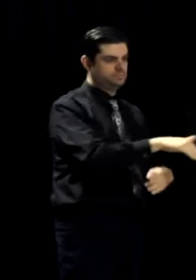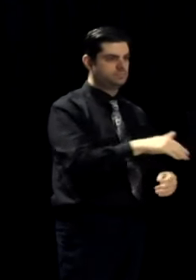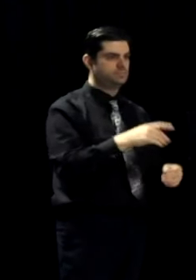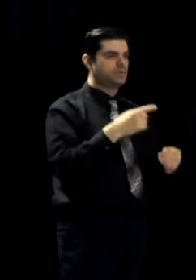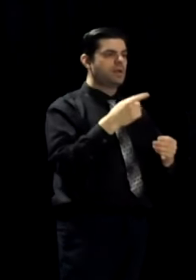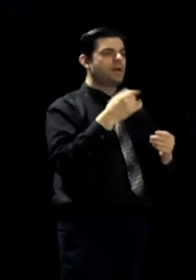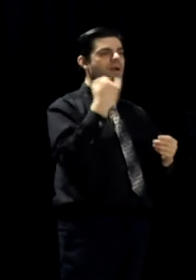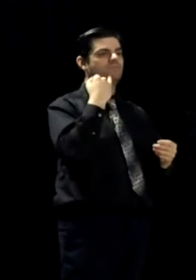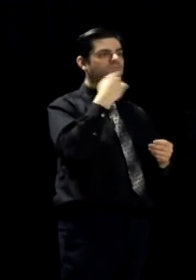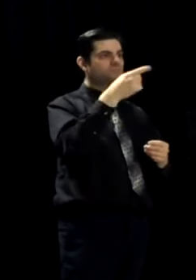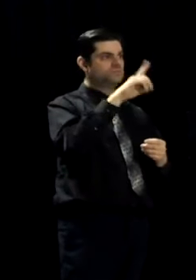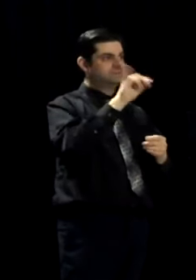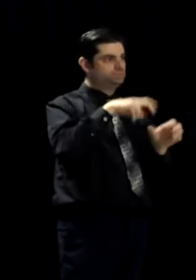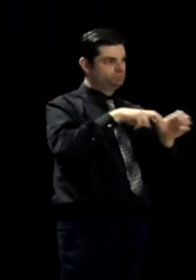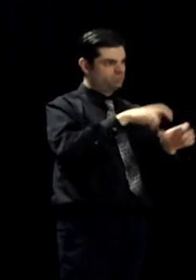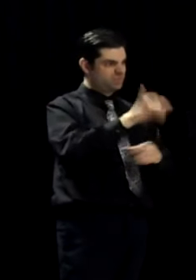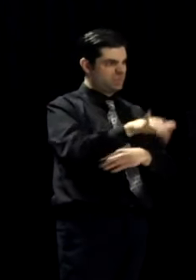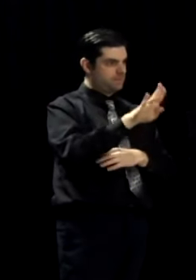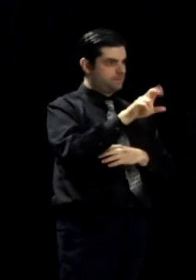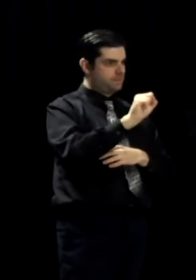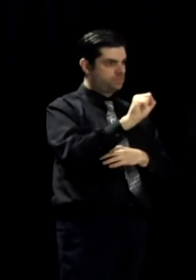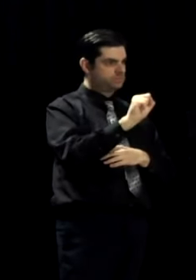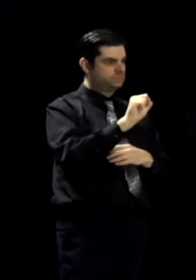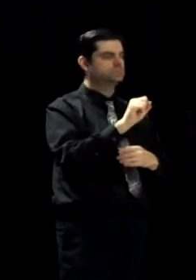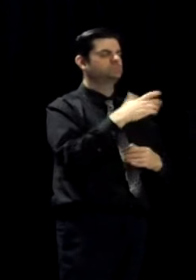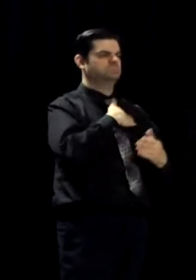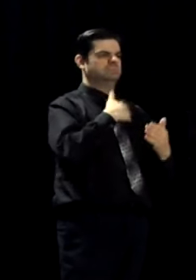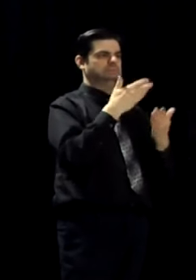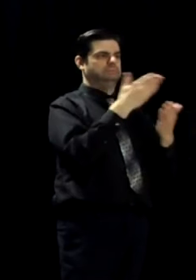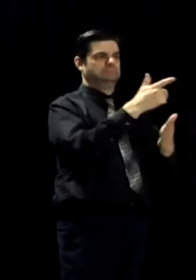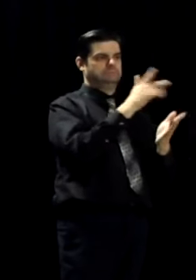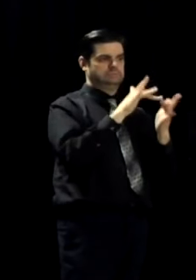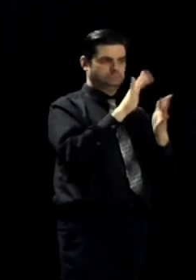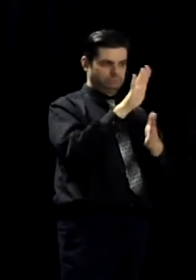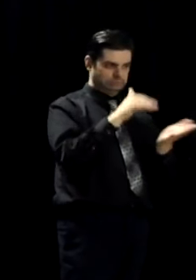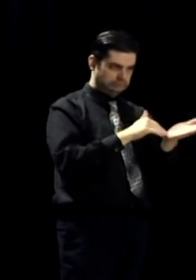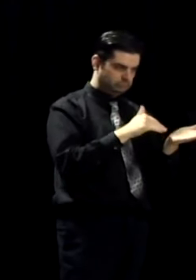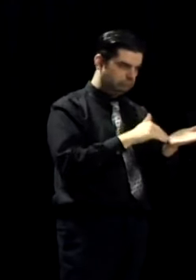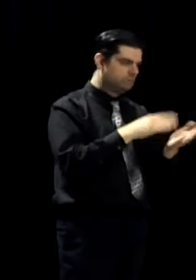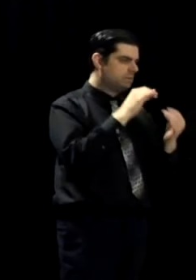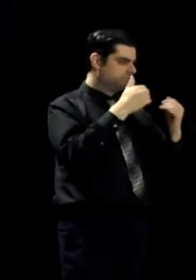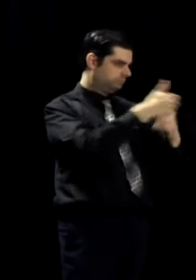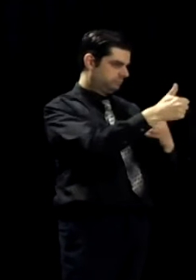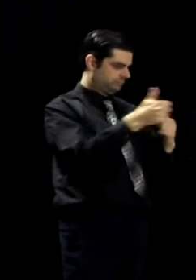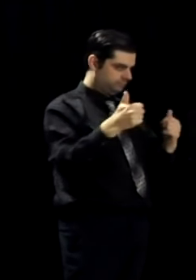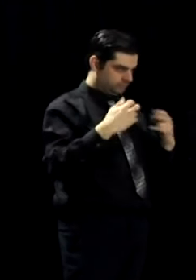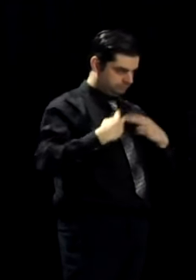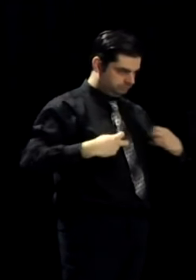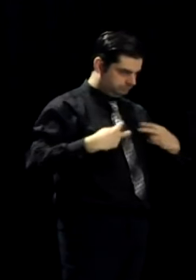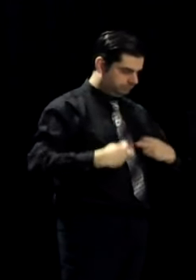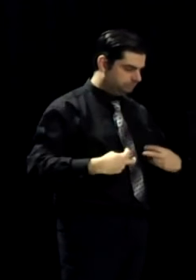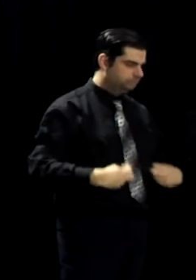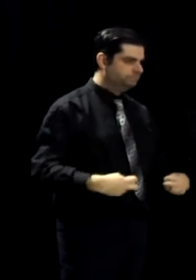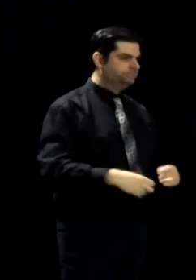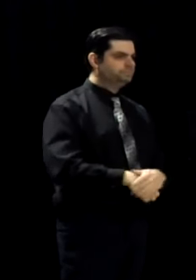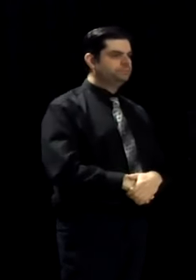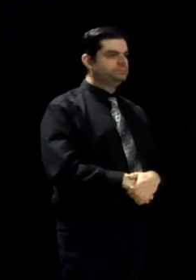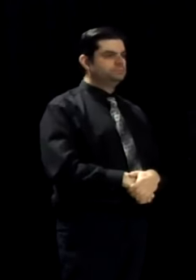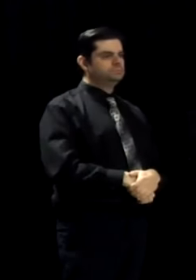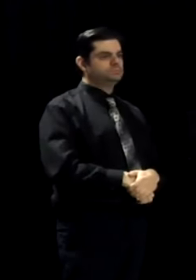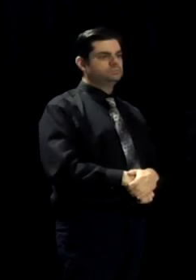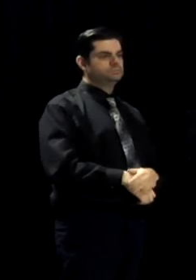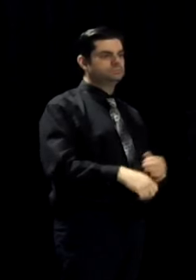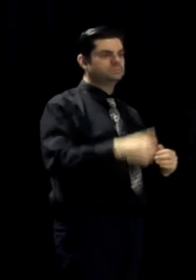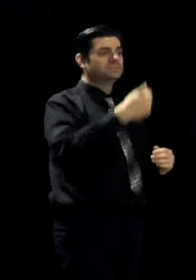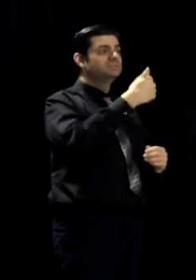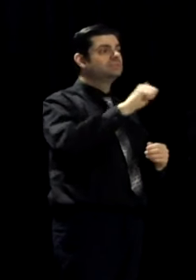self-quarantine and contact your doctor. Okay? Any other information related to any of these releases, you